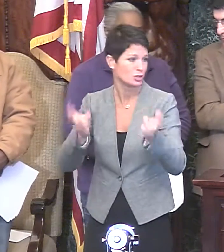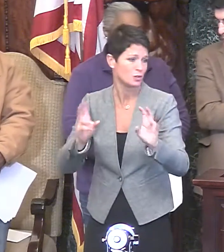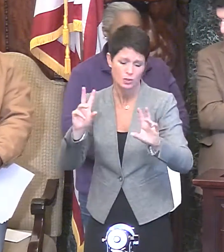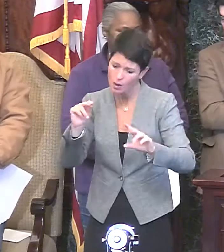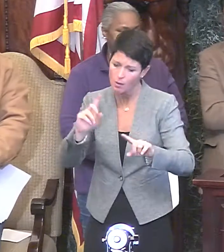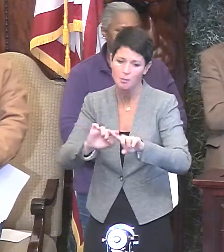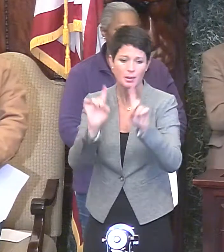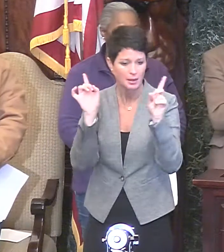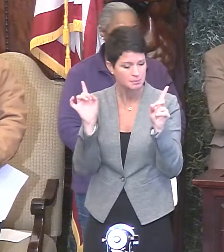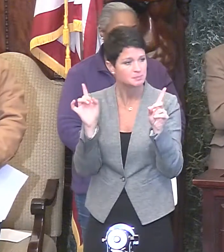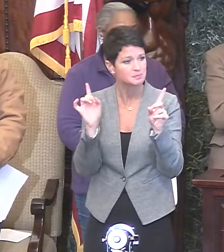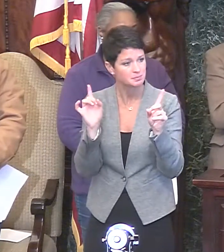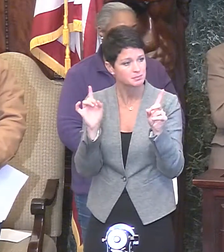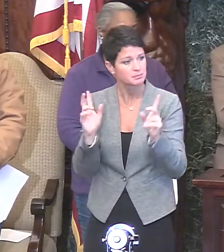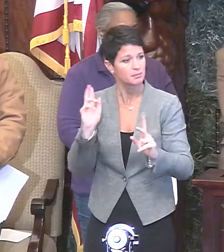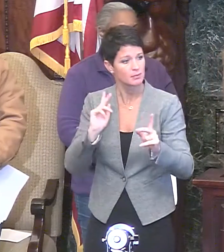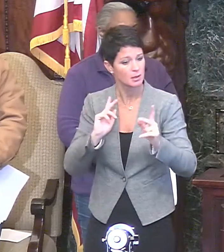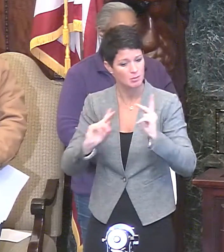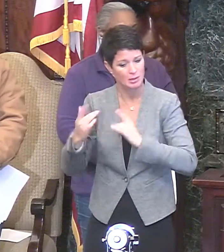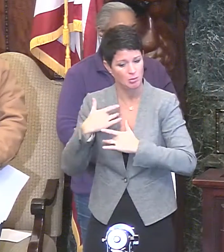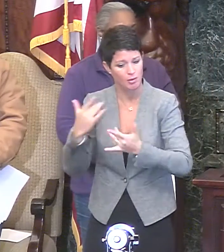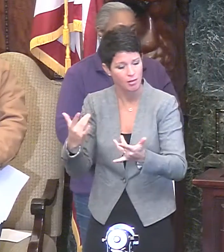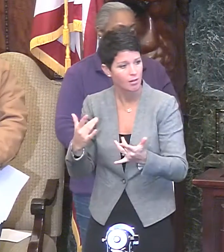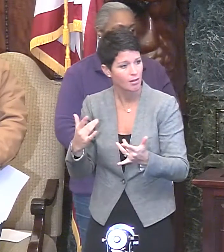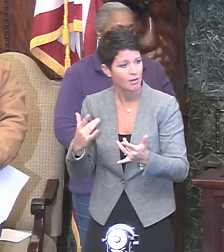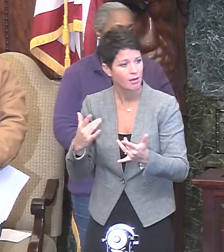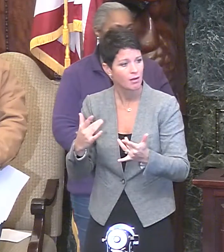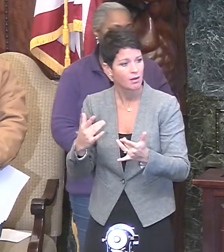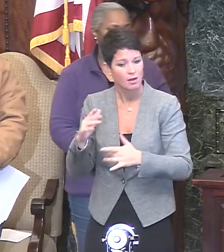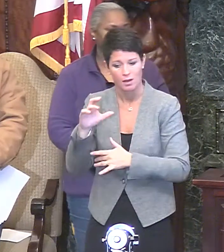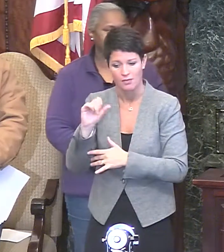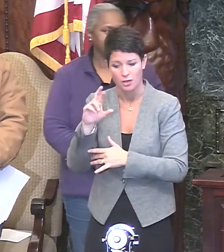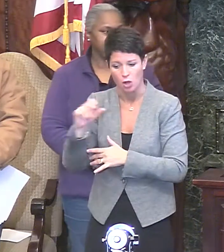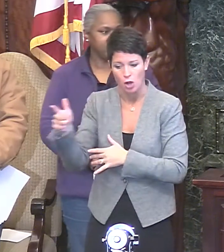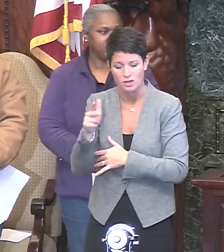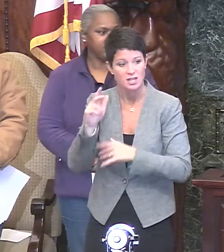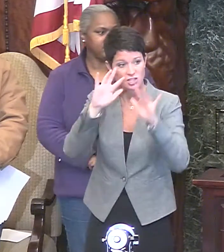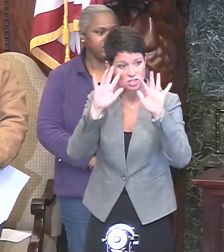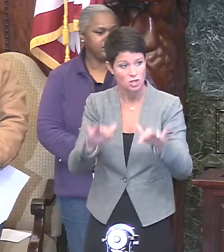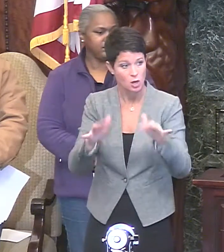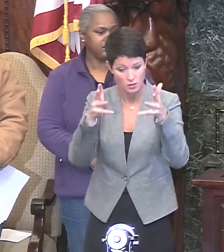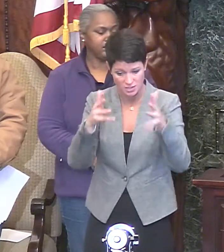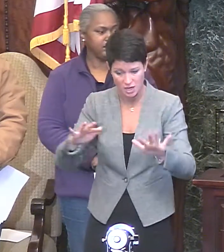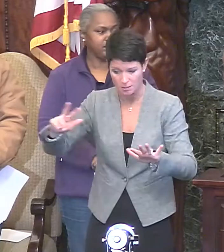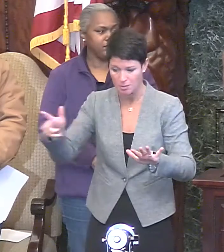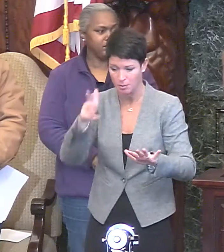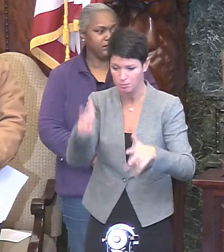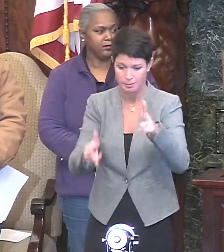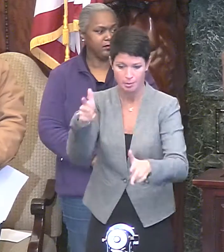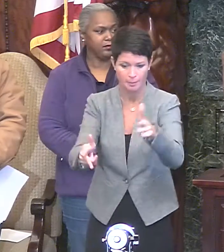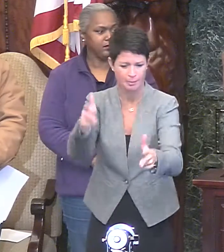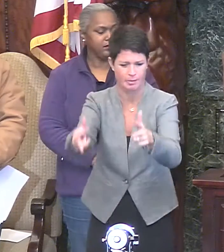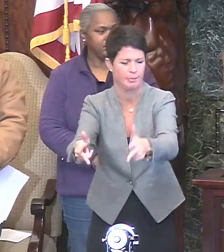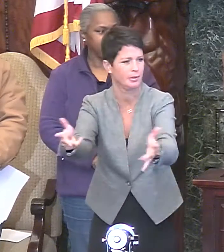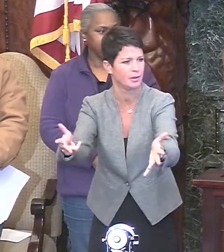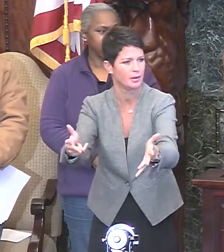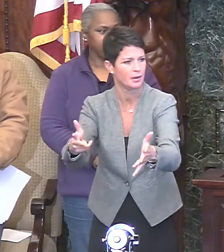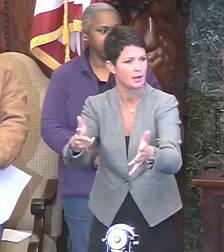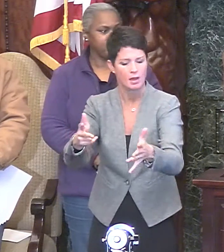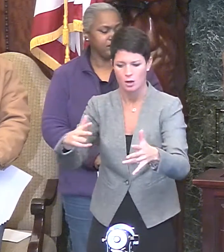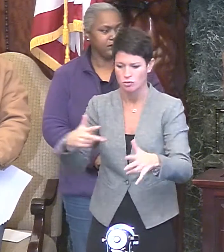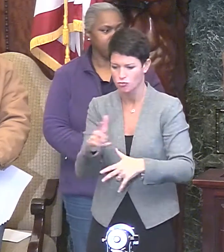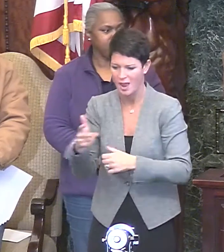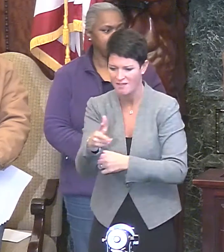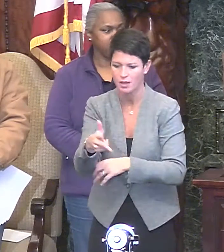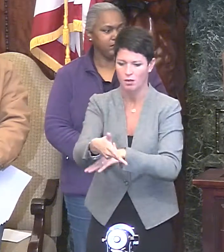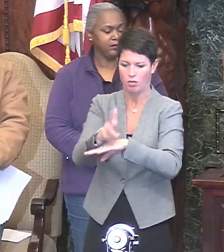the time, but people, I had people taking their cars out within hours after the snow finishing, stalling out,